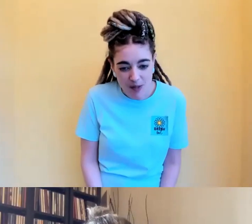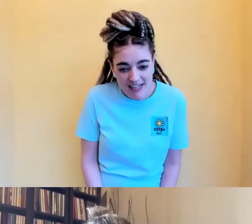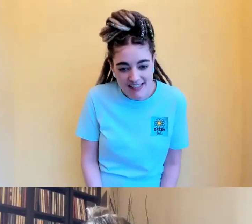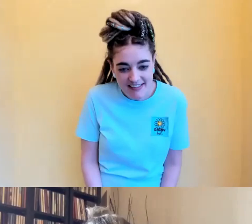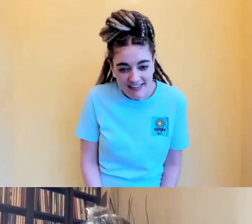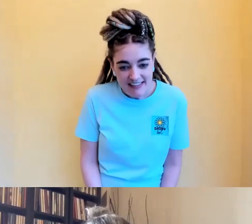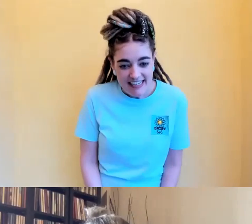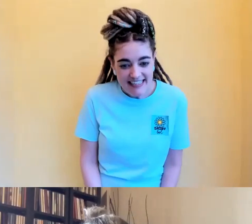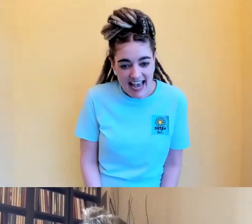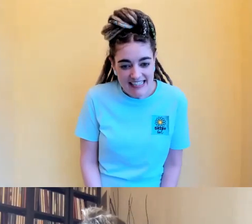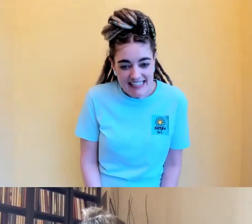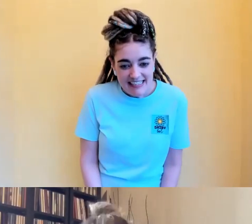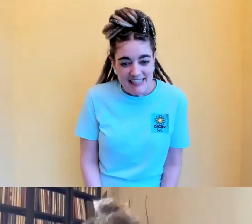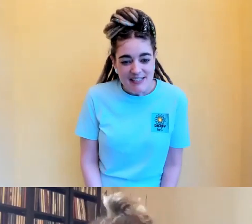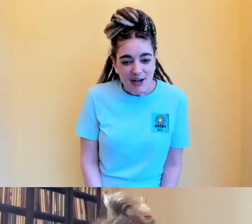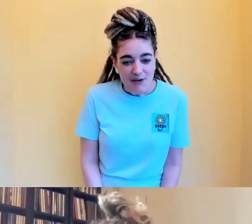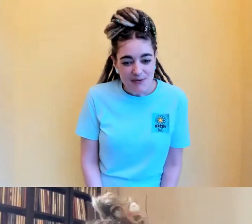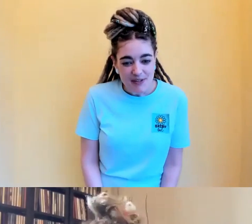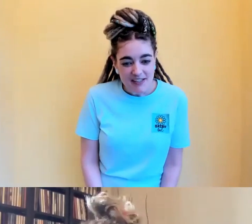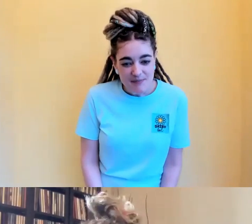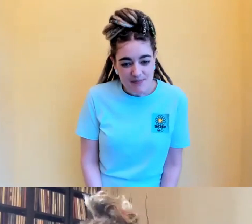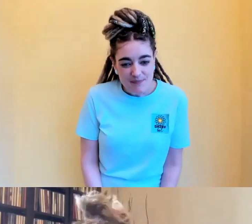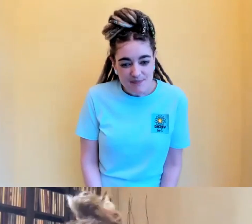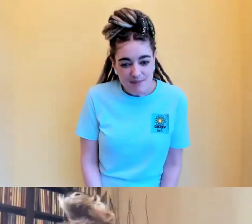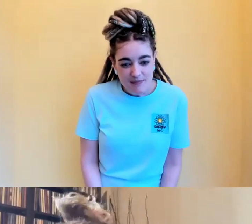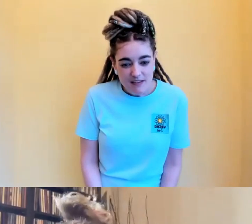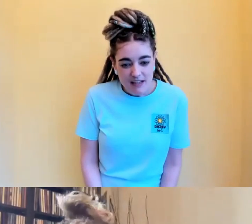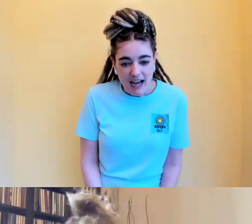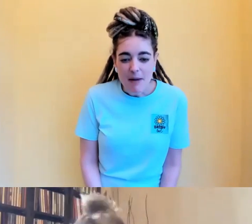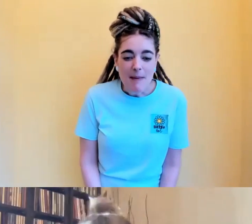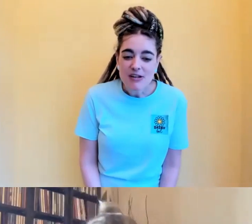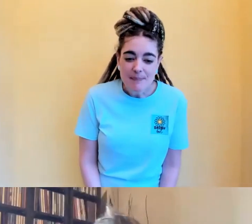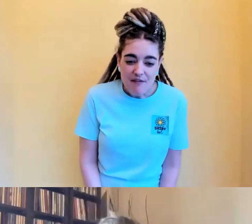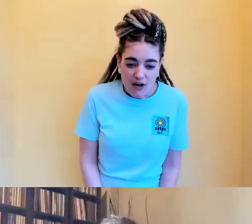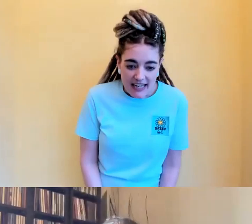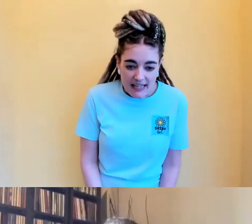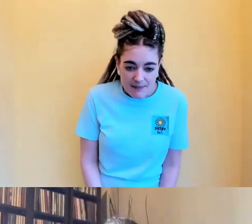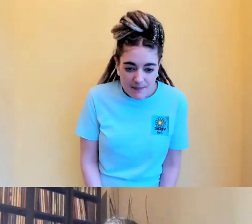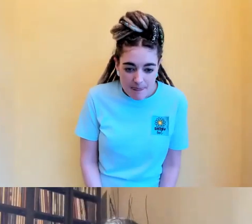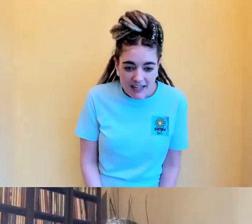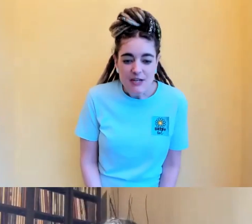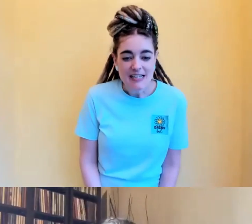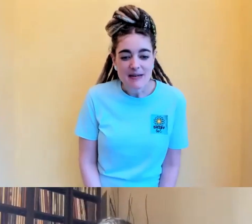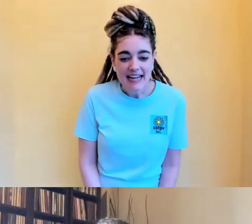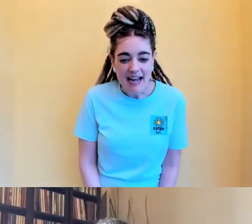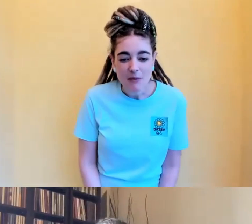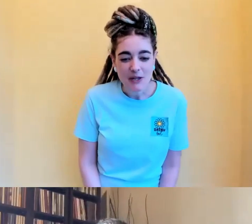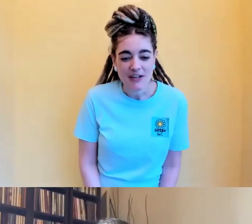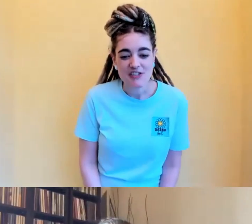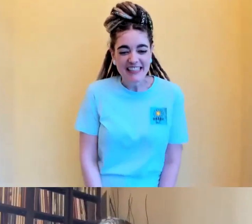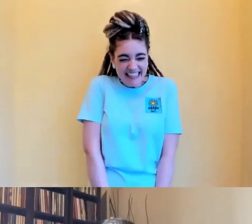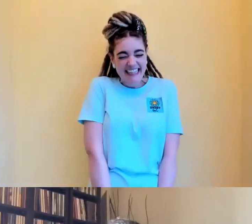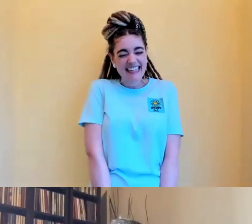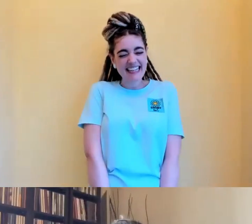one person in the end. So my memory's a bit foggy. Can you ask me again? What was